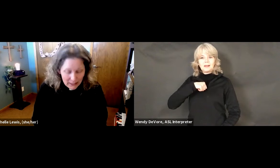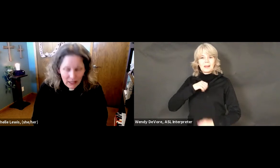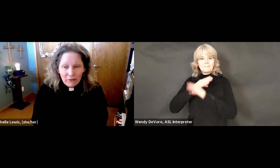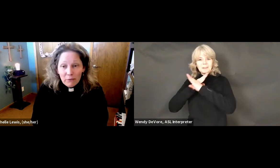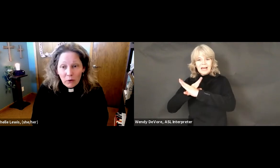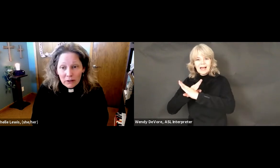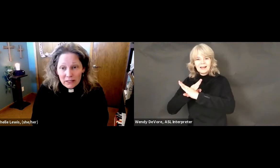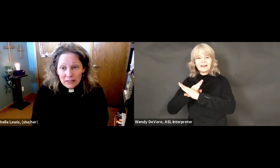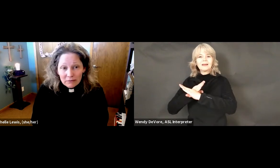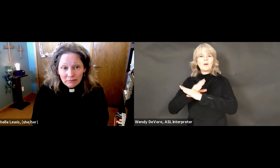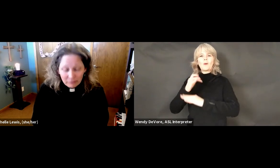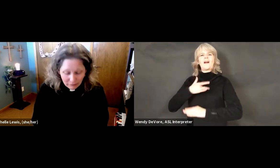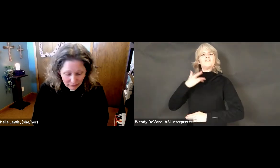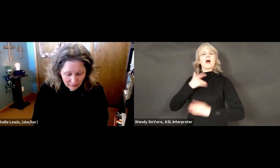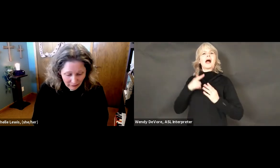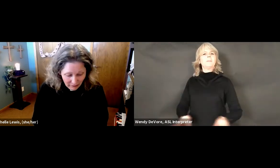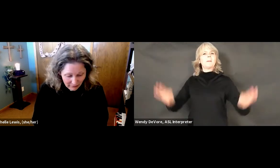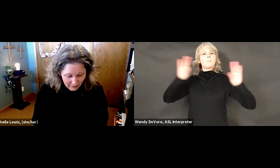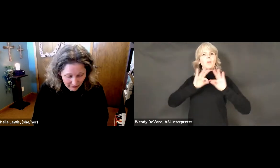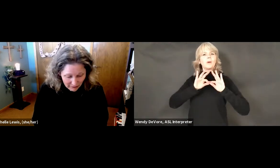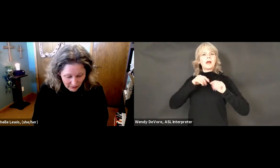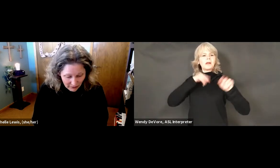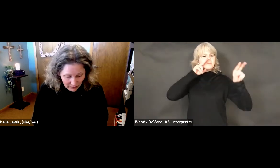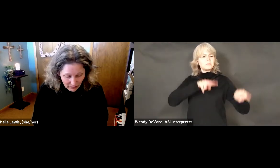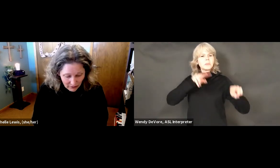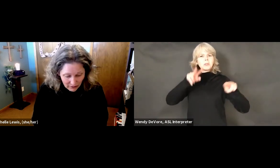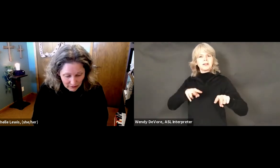own self-importance.